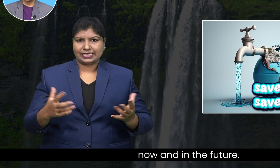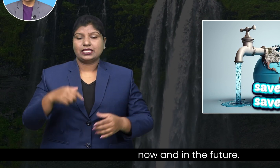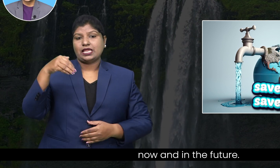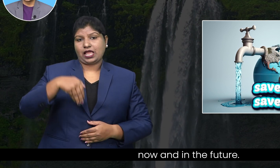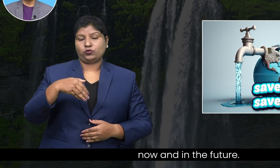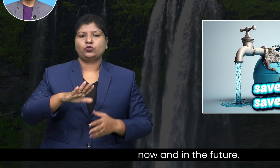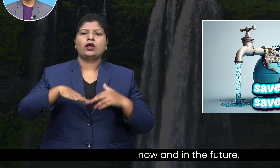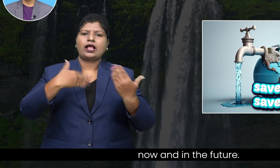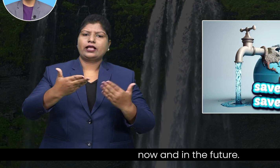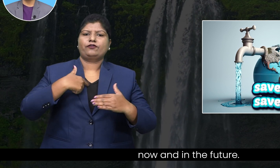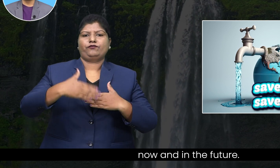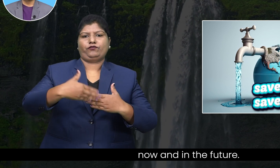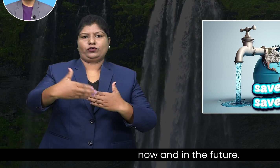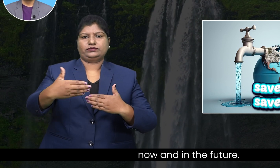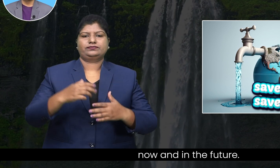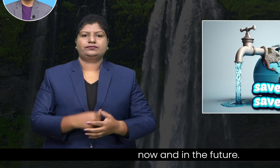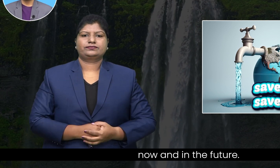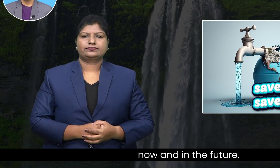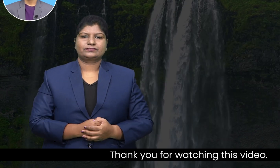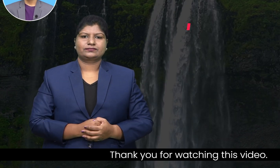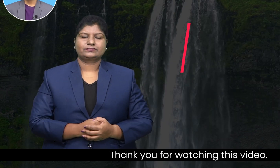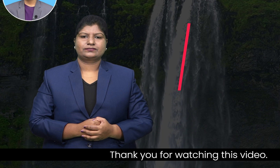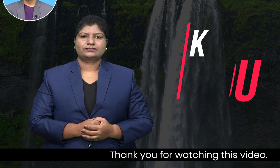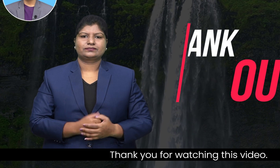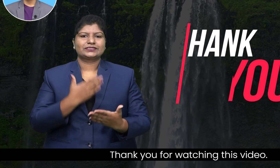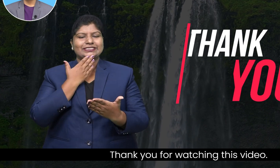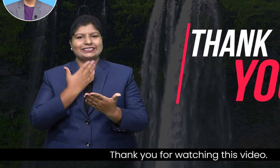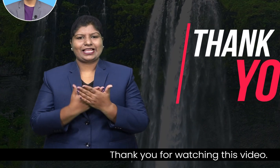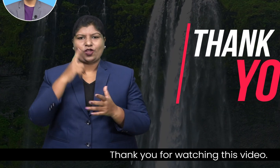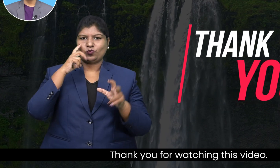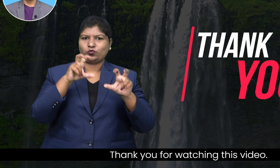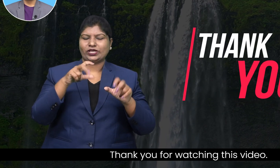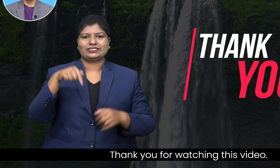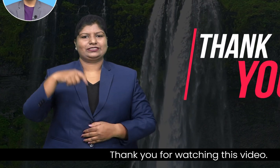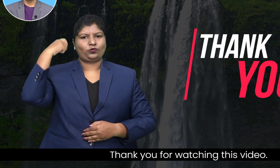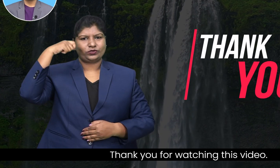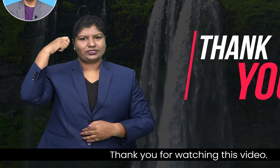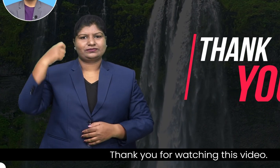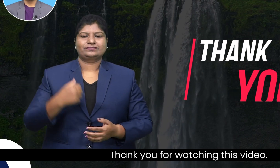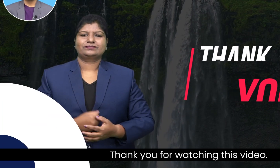now and in the future. Thank you for watching this video.